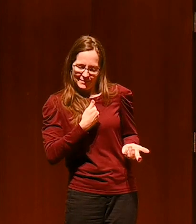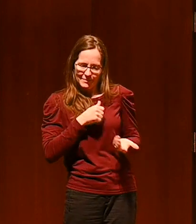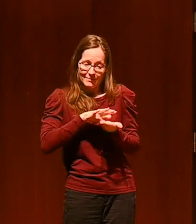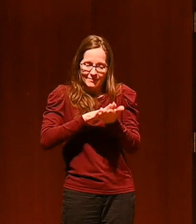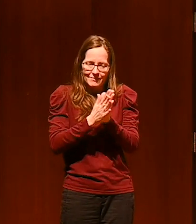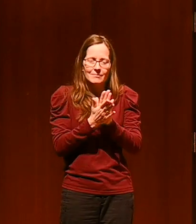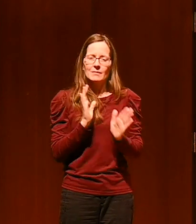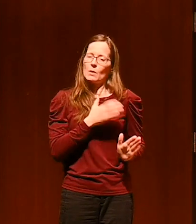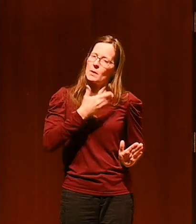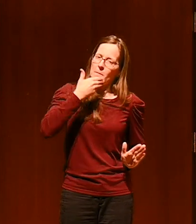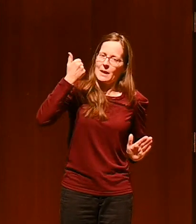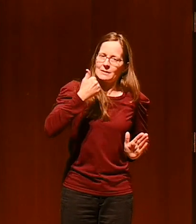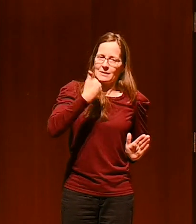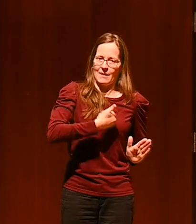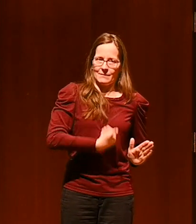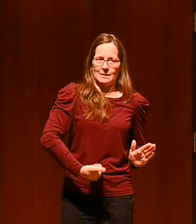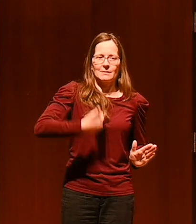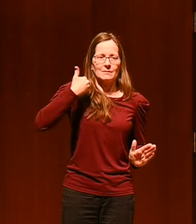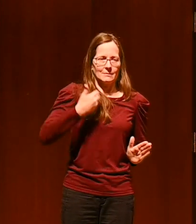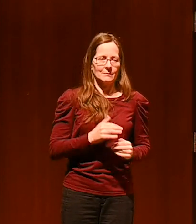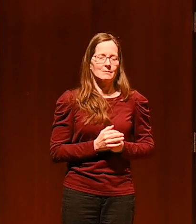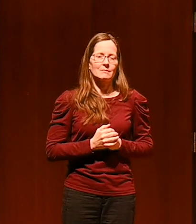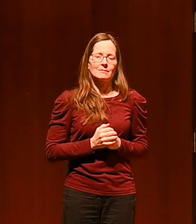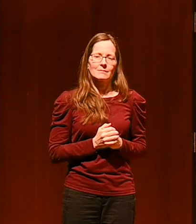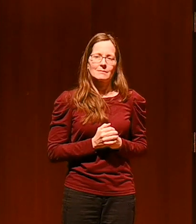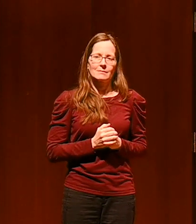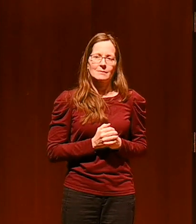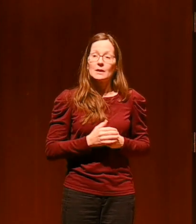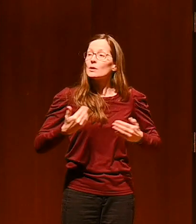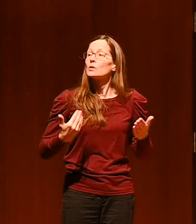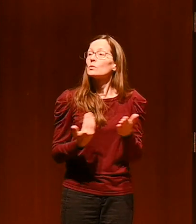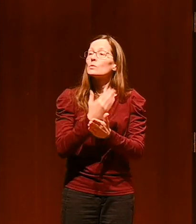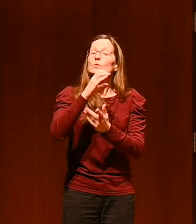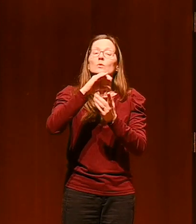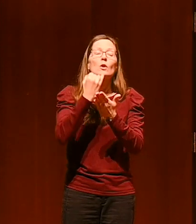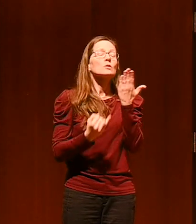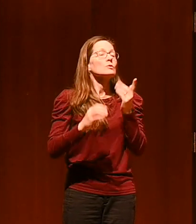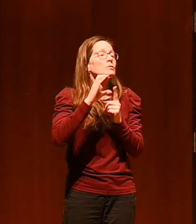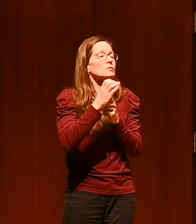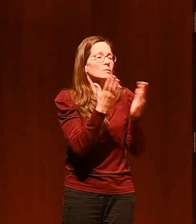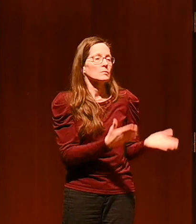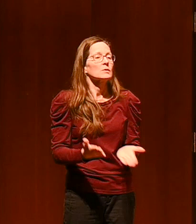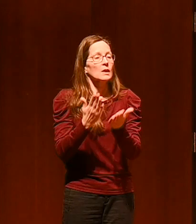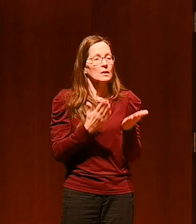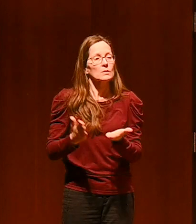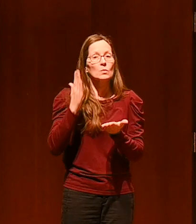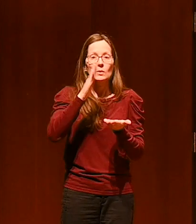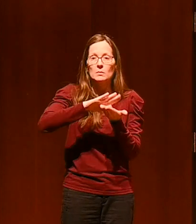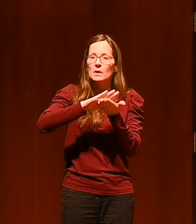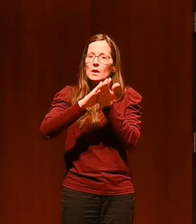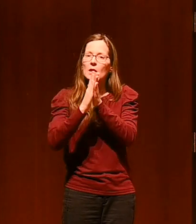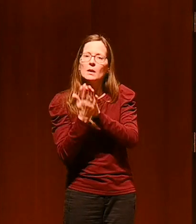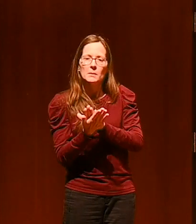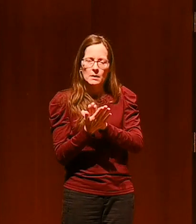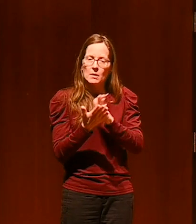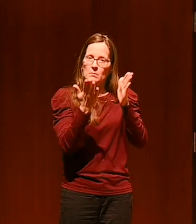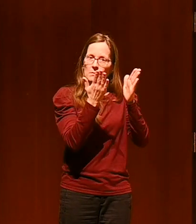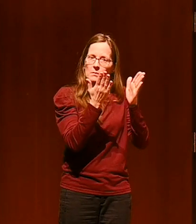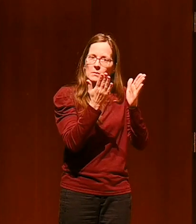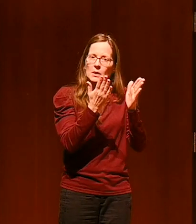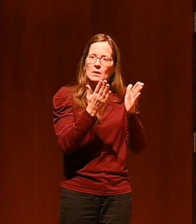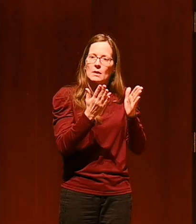best selves. This new arts and culture plan will serve as a transformational blueprint to ensure that Howard